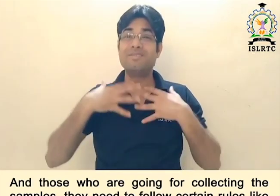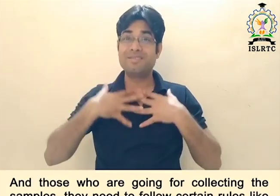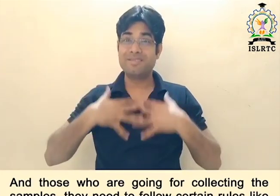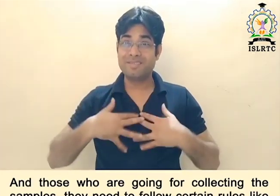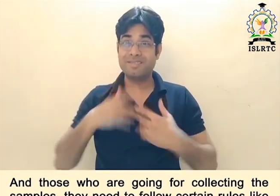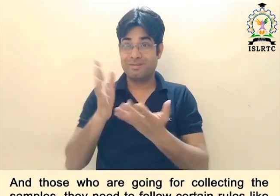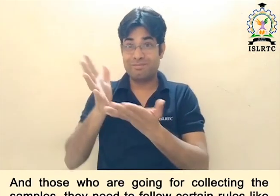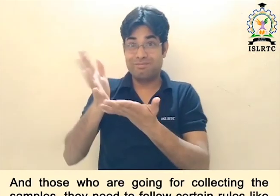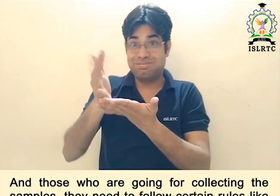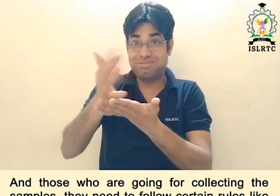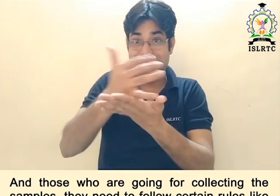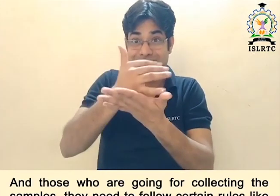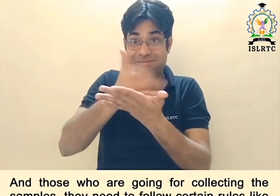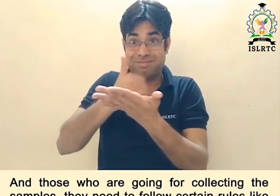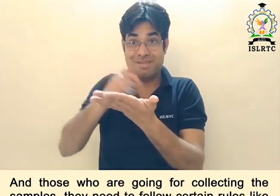they will collect those samples,